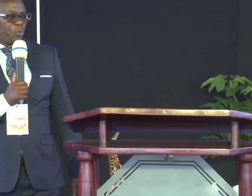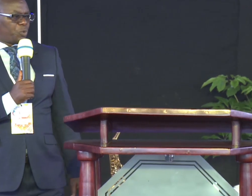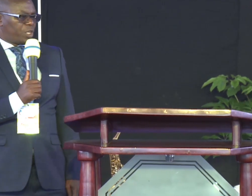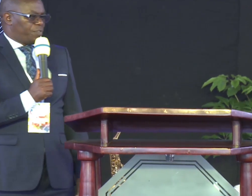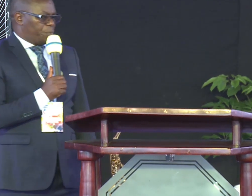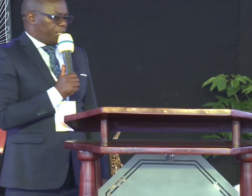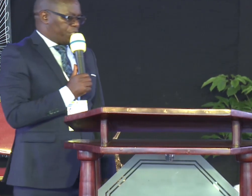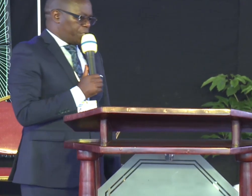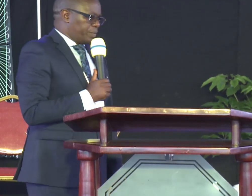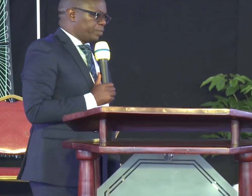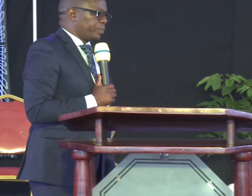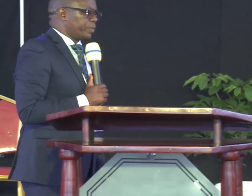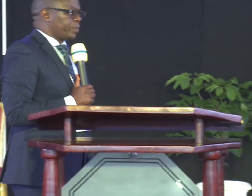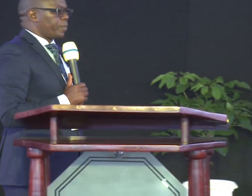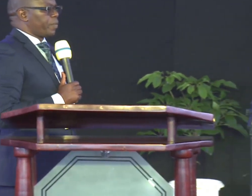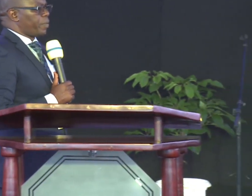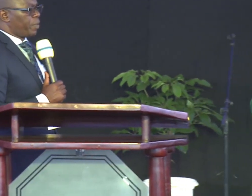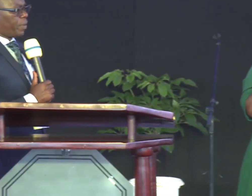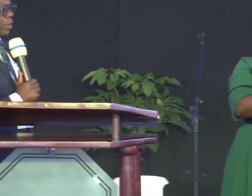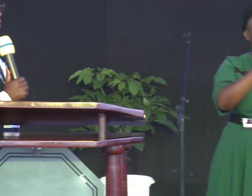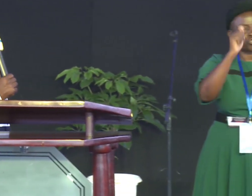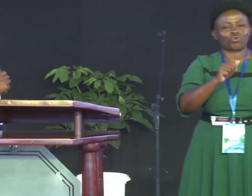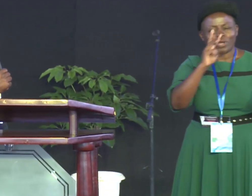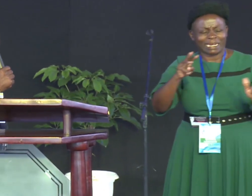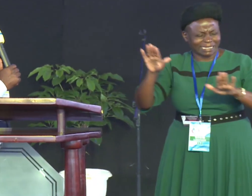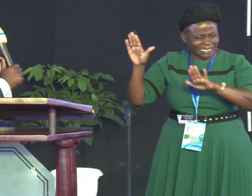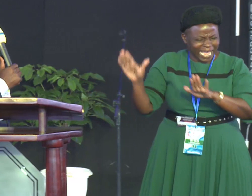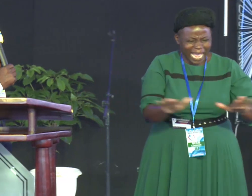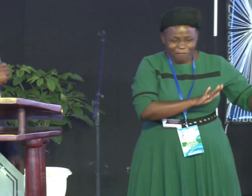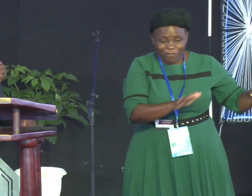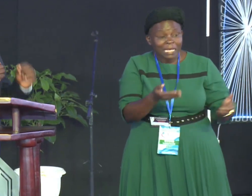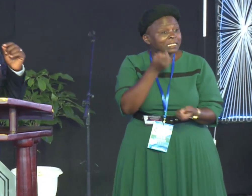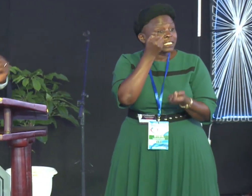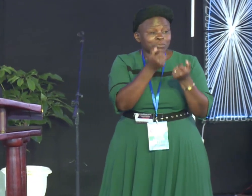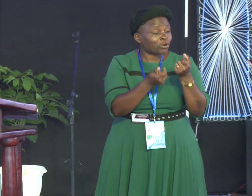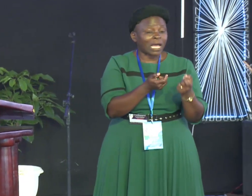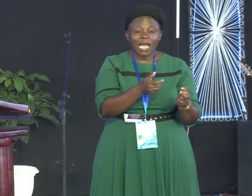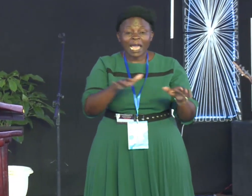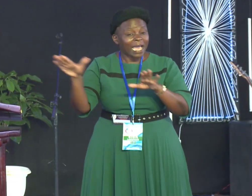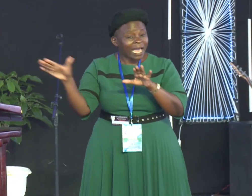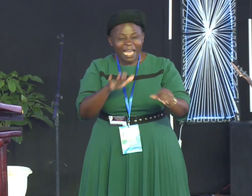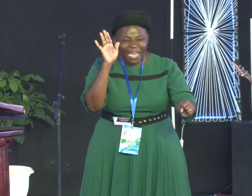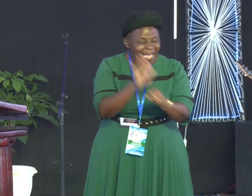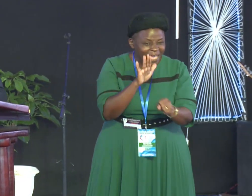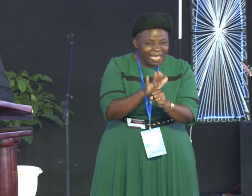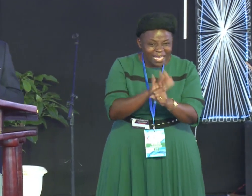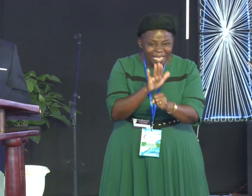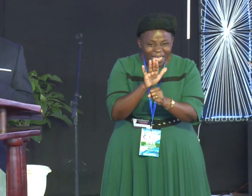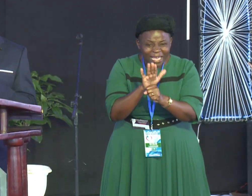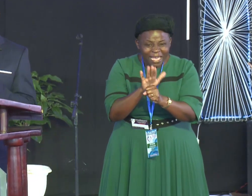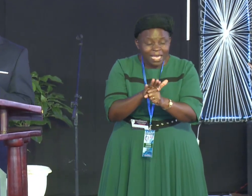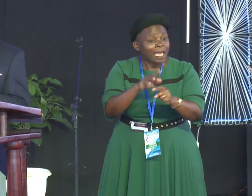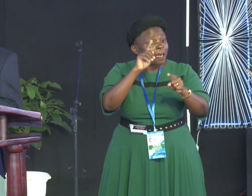ebibono by'omutuukirivu bingi. He says many are the afflictions of the righteous. They are not few, but